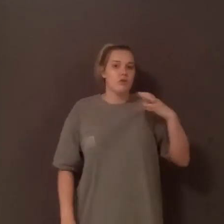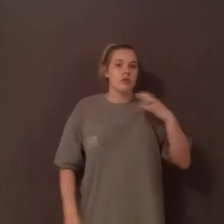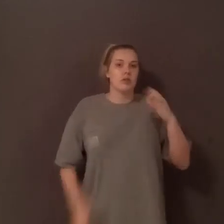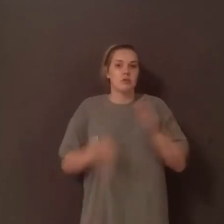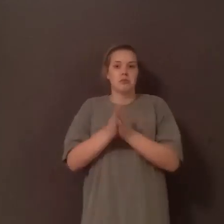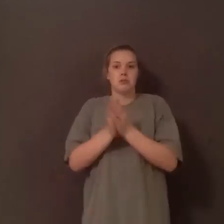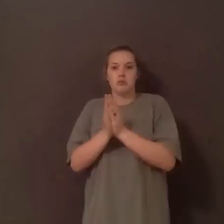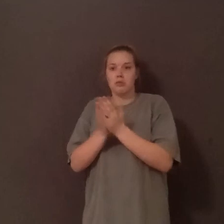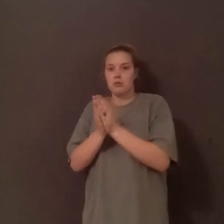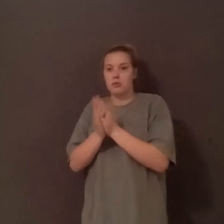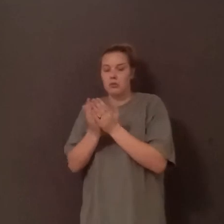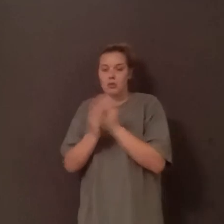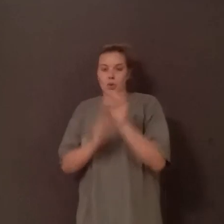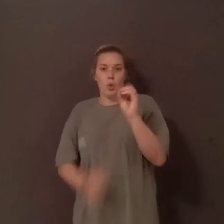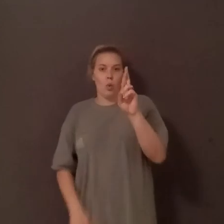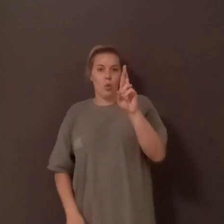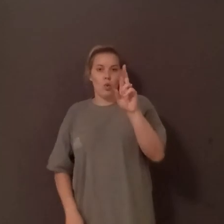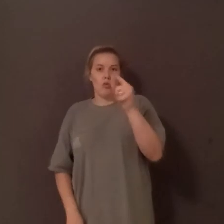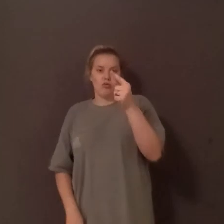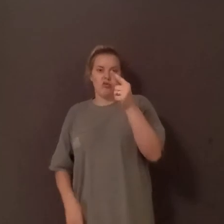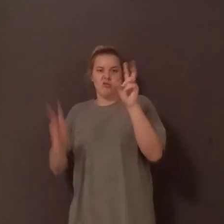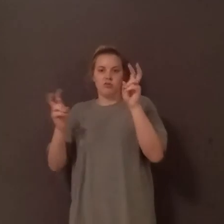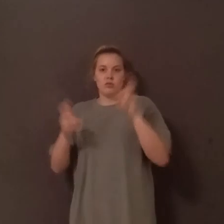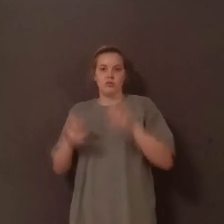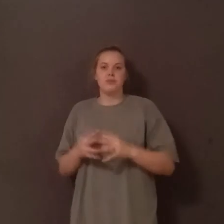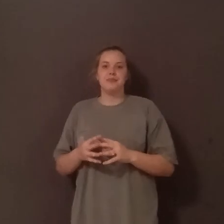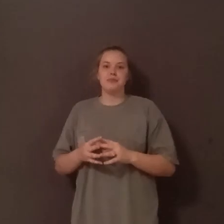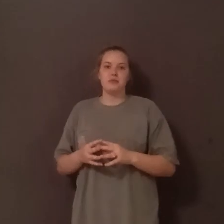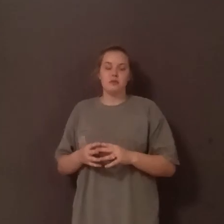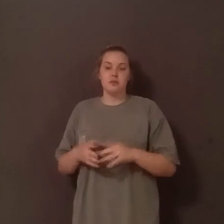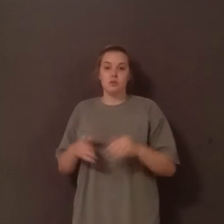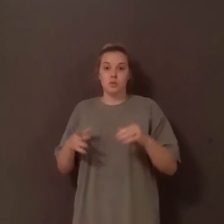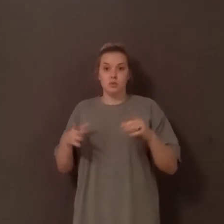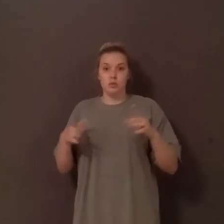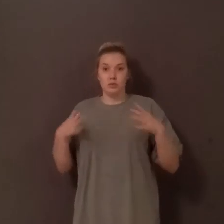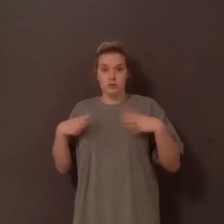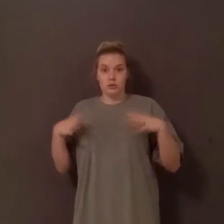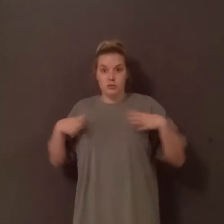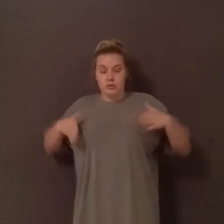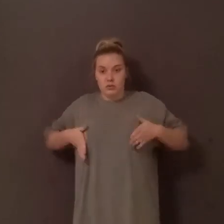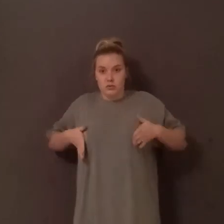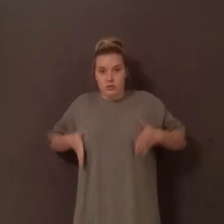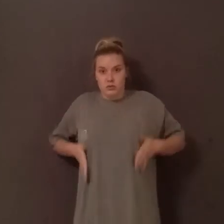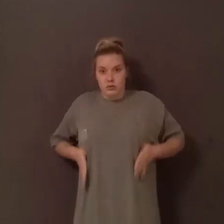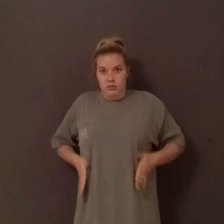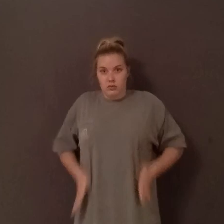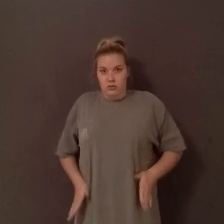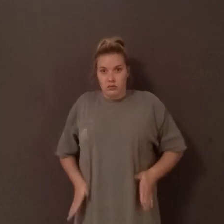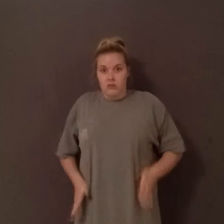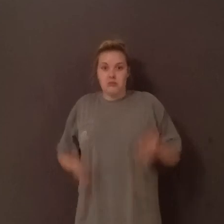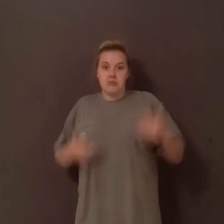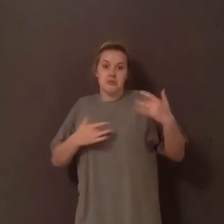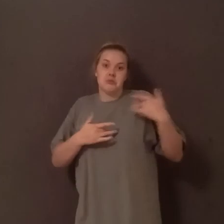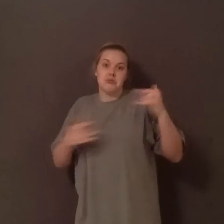call orgs. They don't wear uniforms. And in LA, many of them are actors. I grew